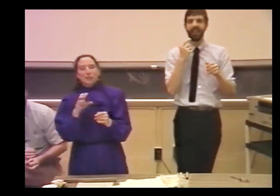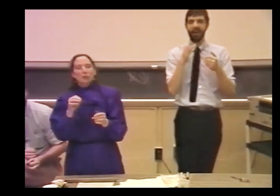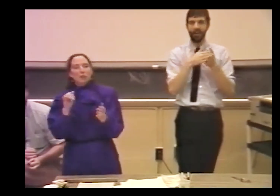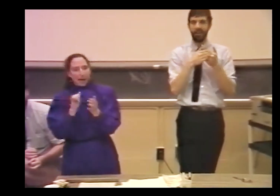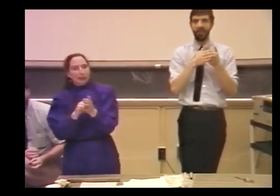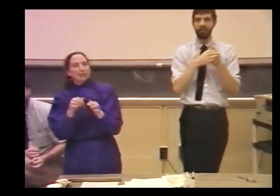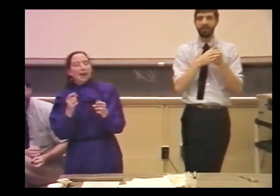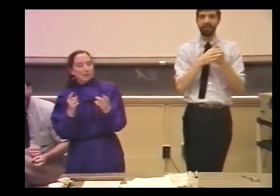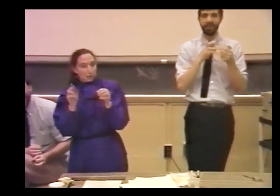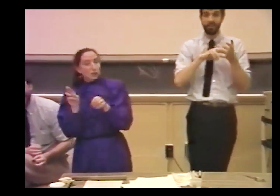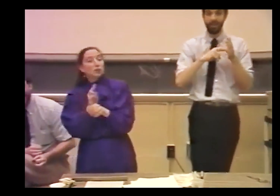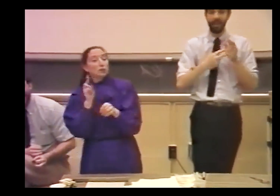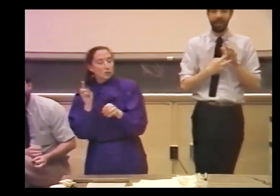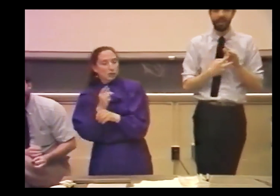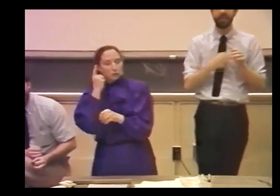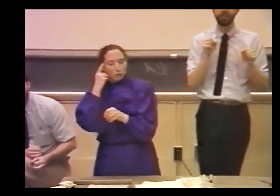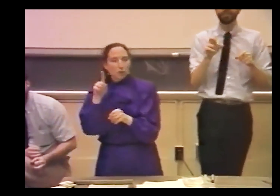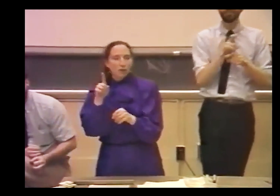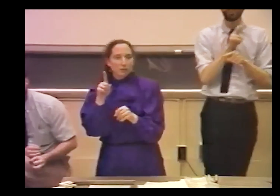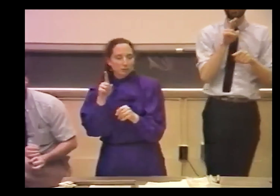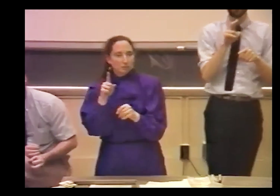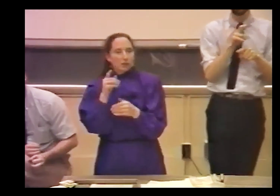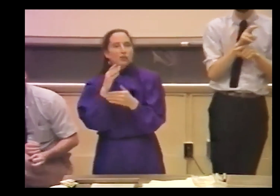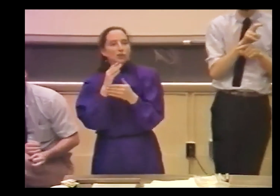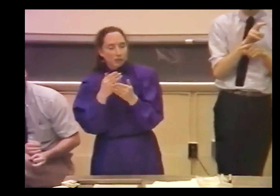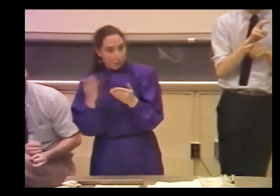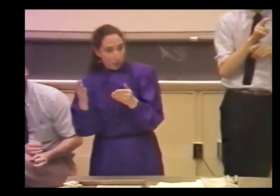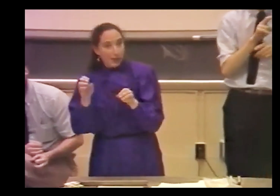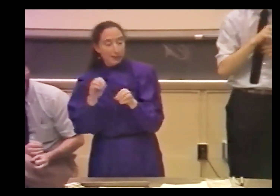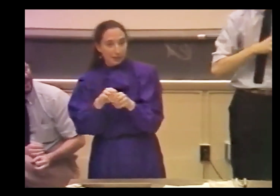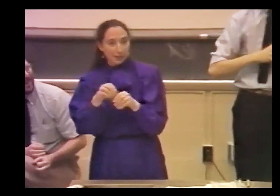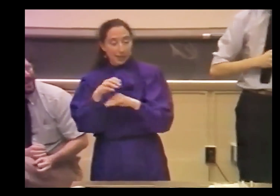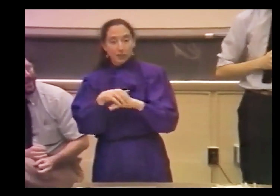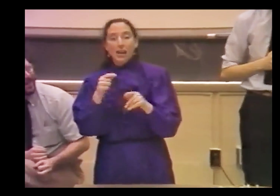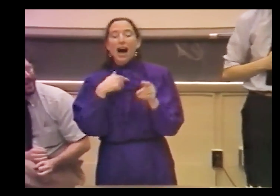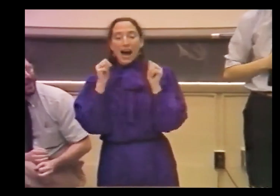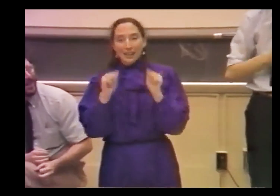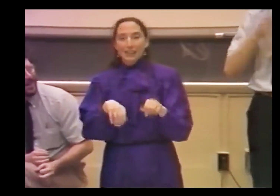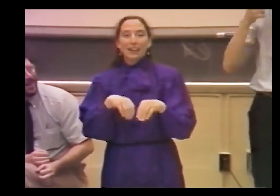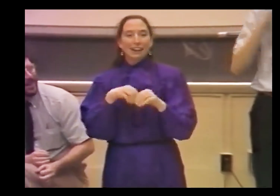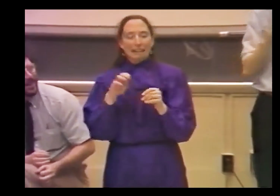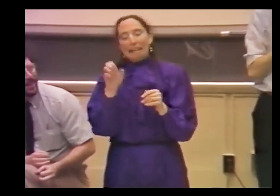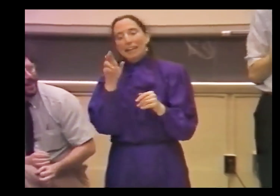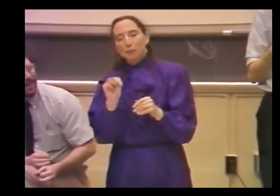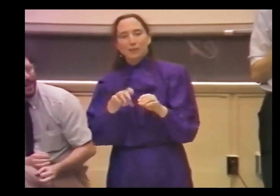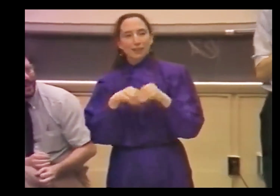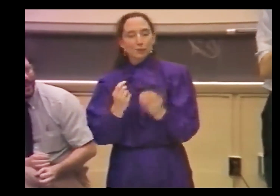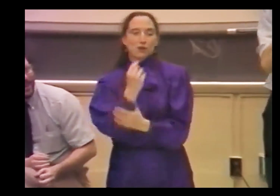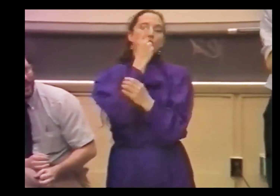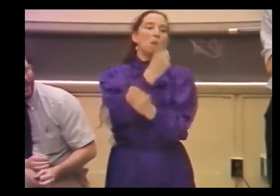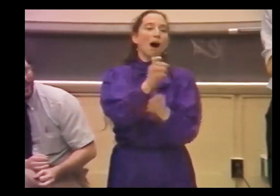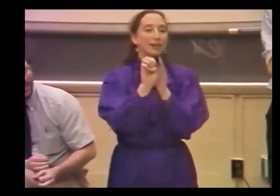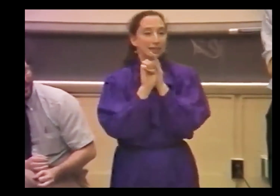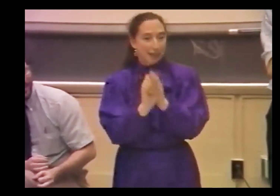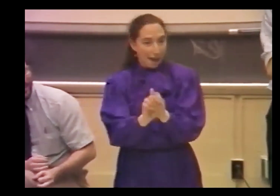So that is used for certain things in English. I can even give you one